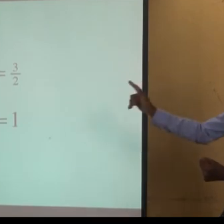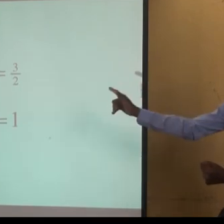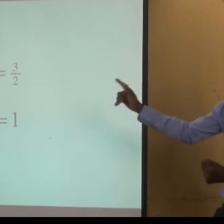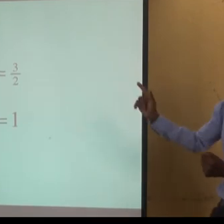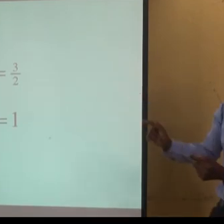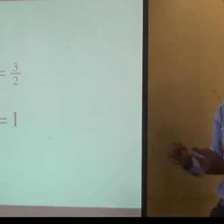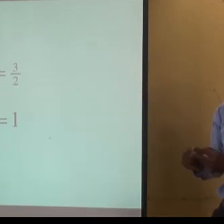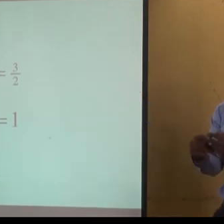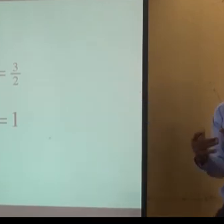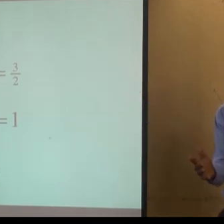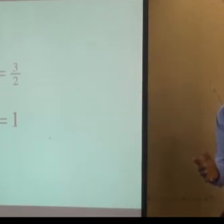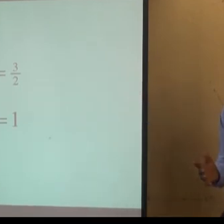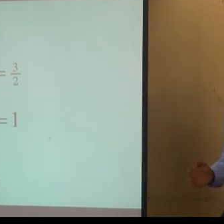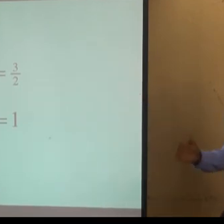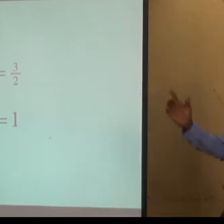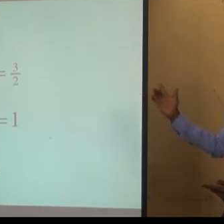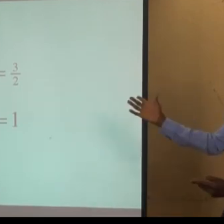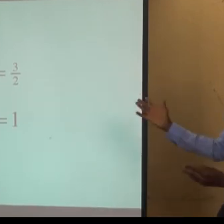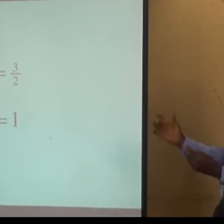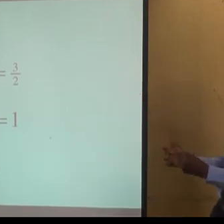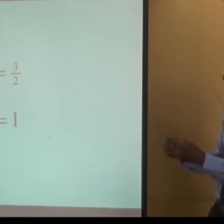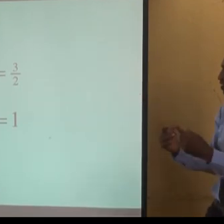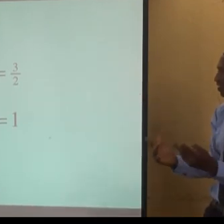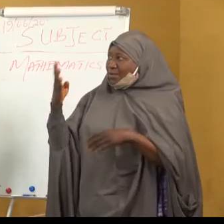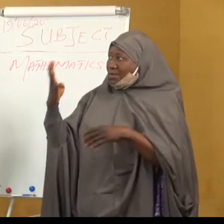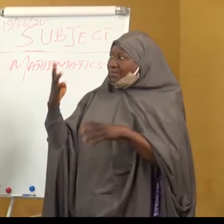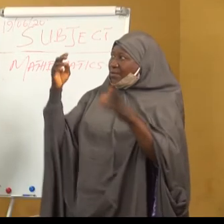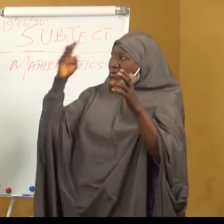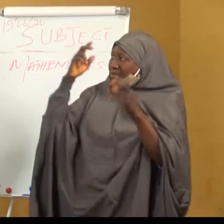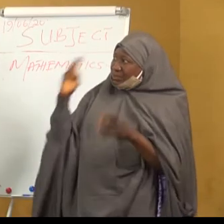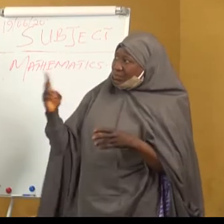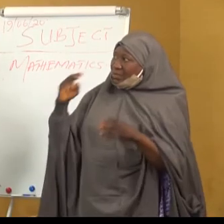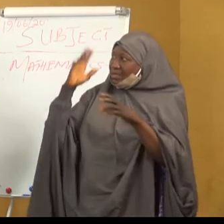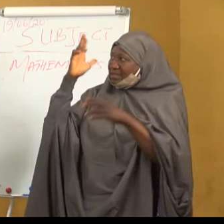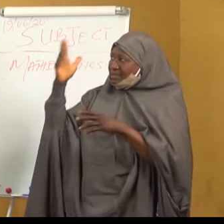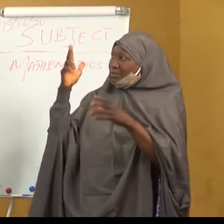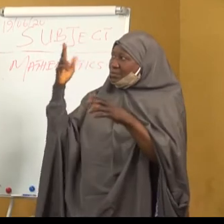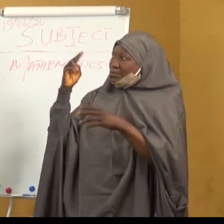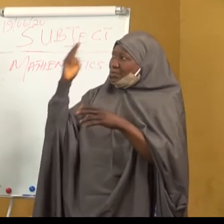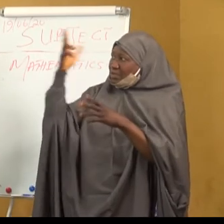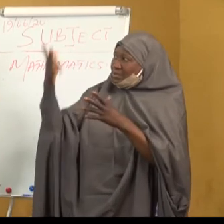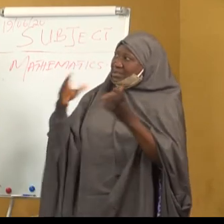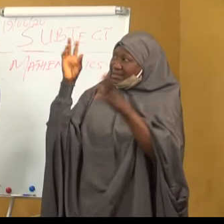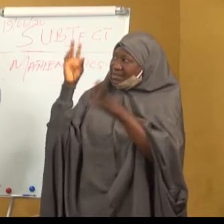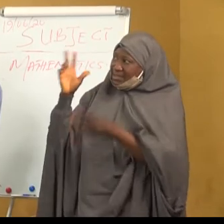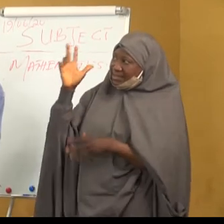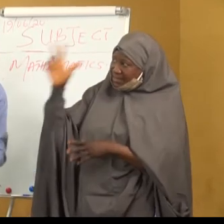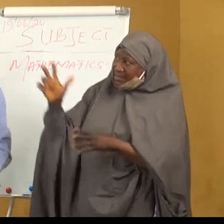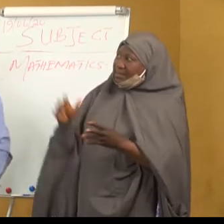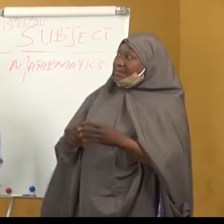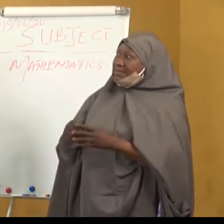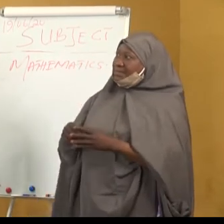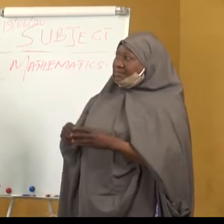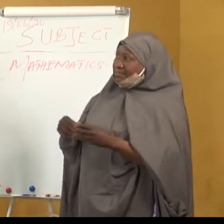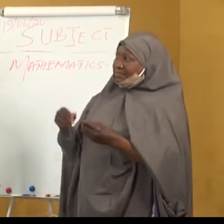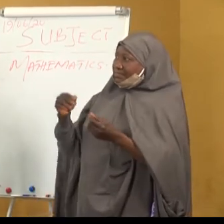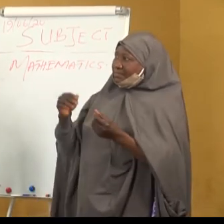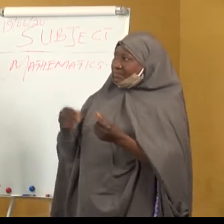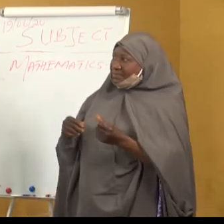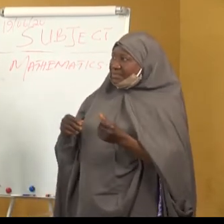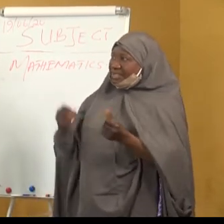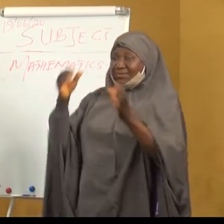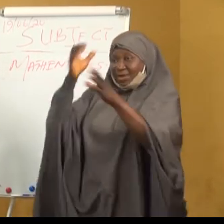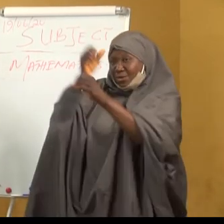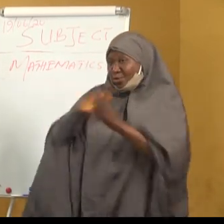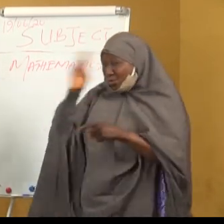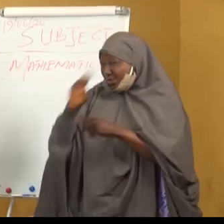Why? 2 into 4 is 2, and 2 into 6 is 3. So X becomes 3 over 2. If you are considering the